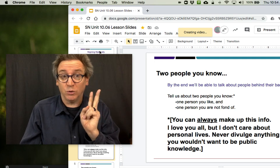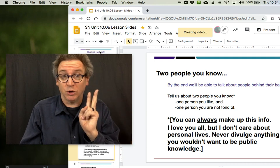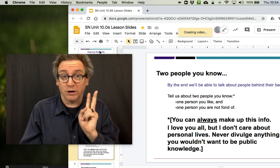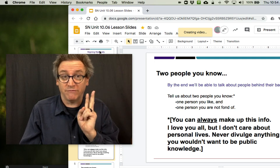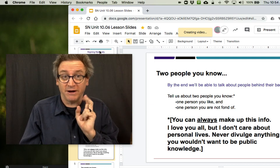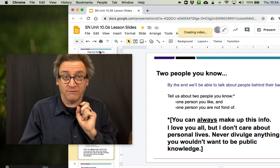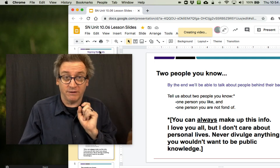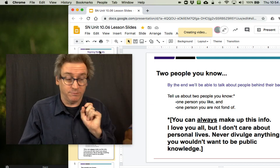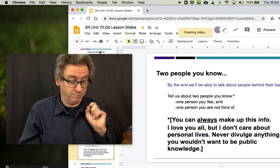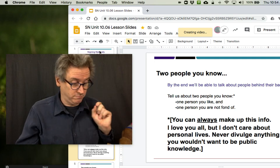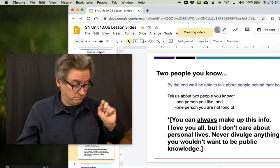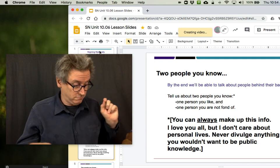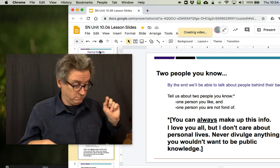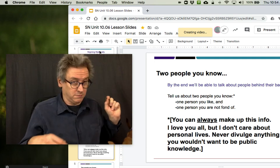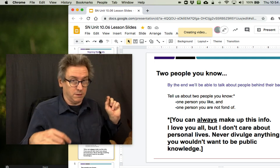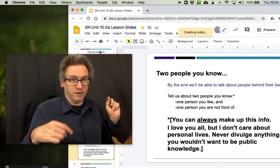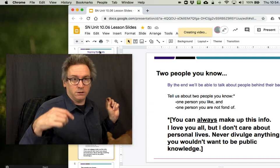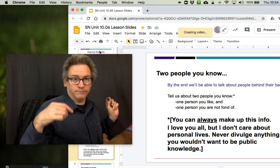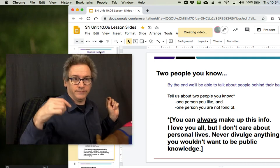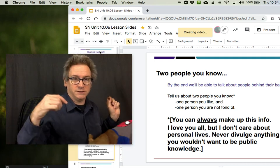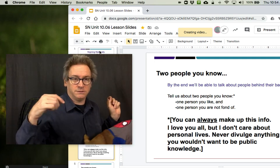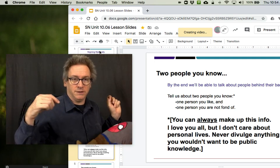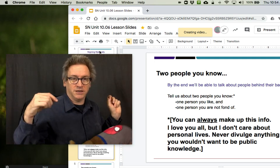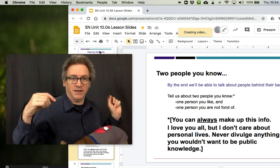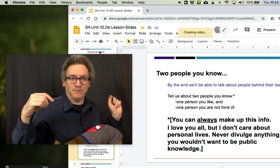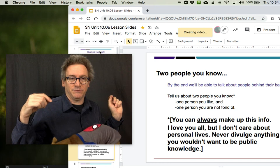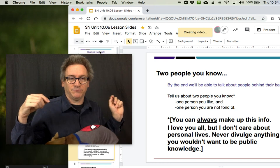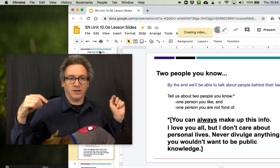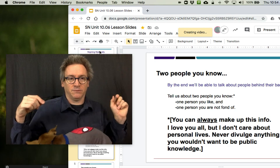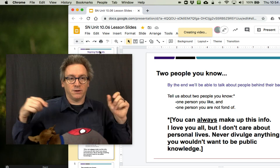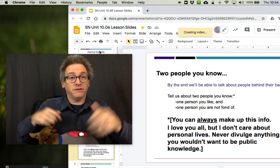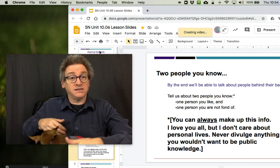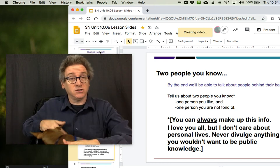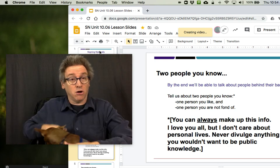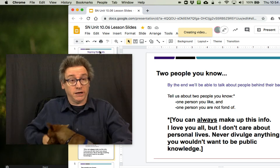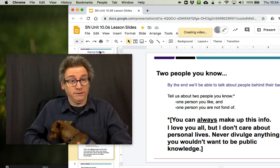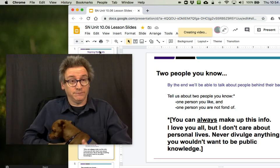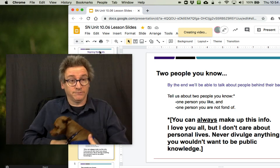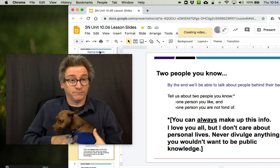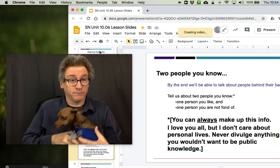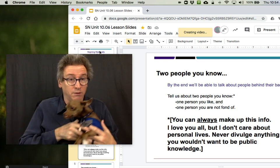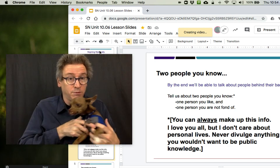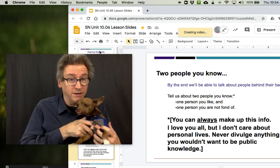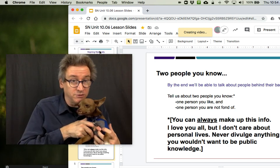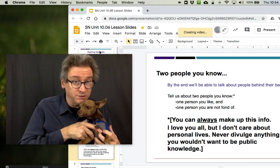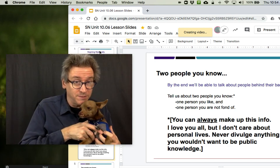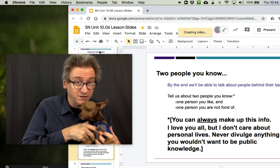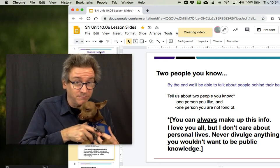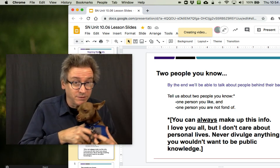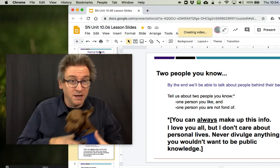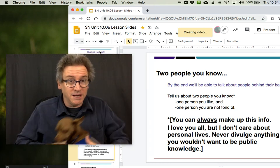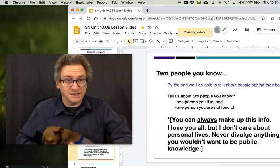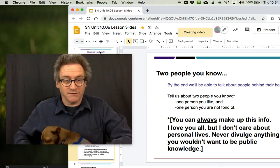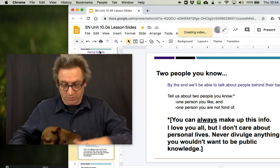you are not fond of. And my dog is coming into my lap. Here. This is Augie. I will probably introduce him every